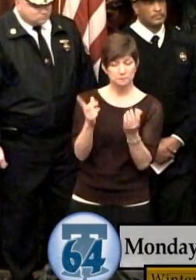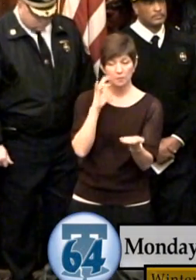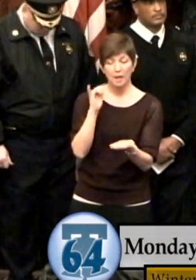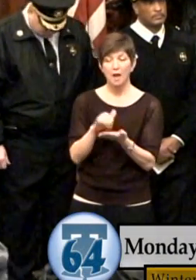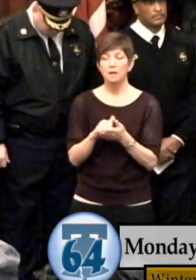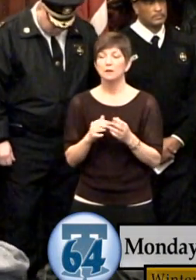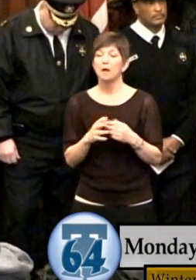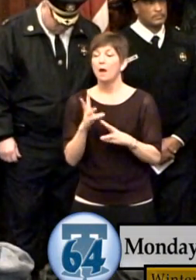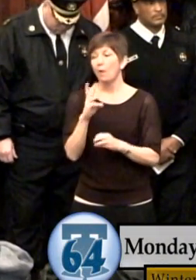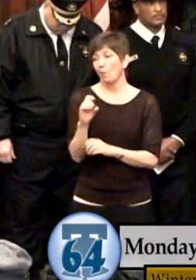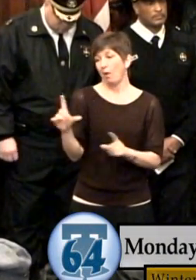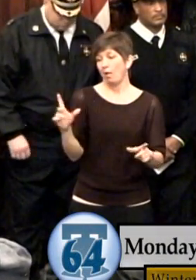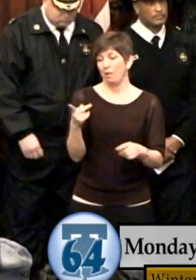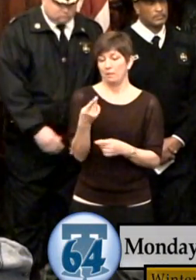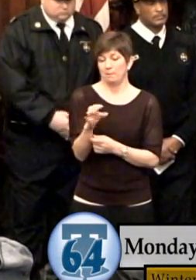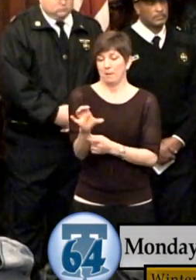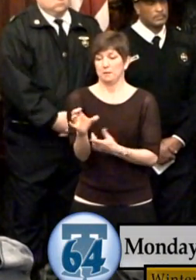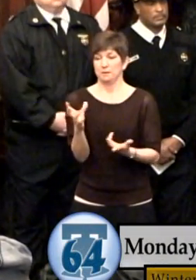Well, I mean, the public,